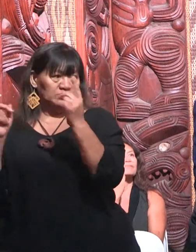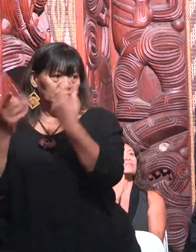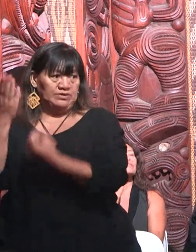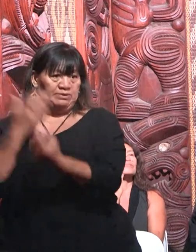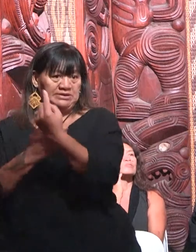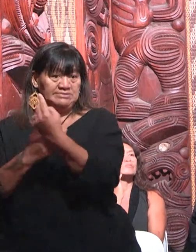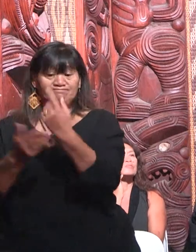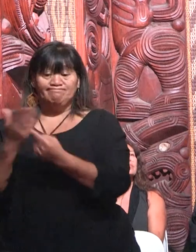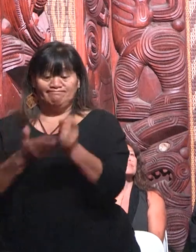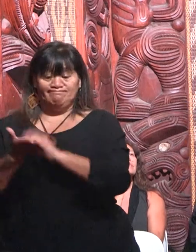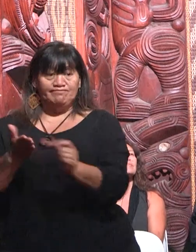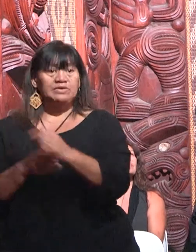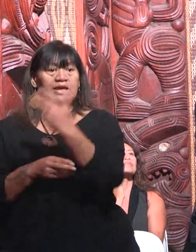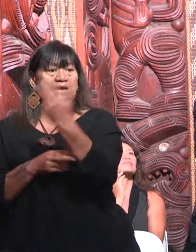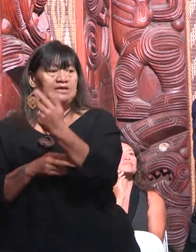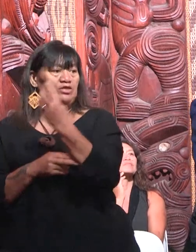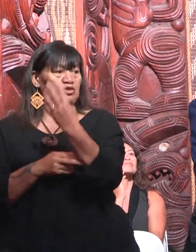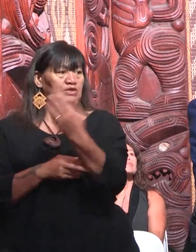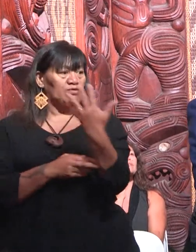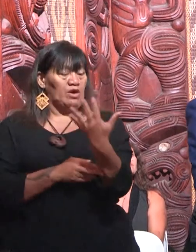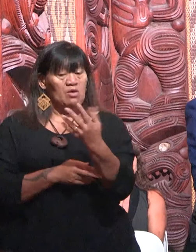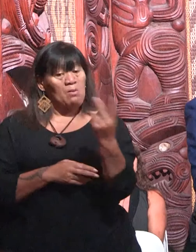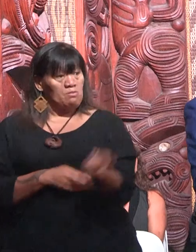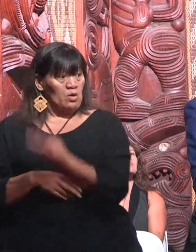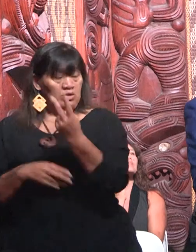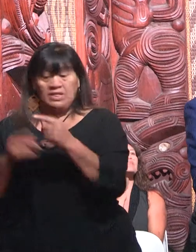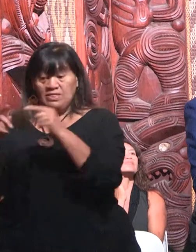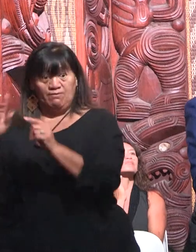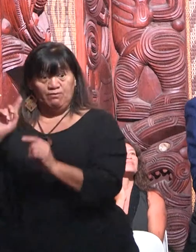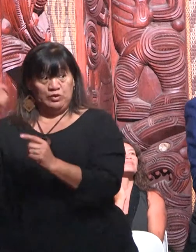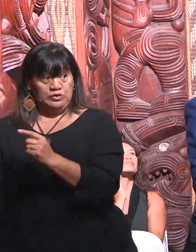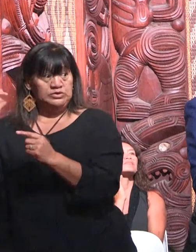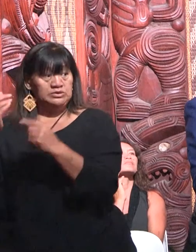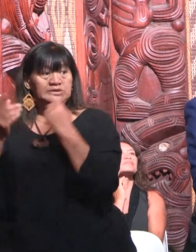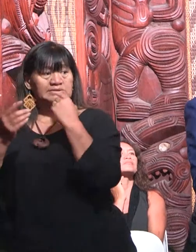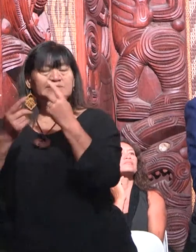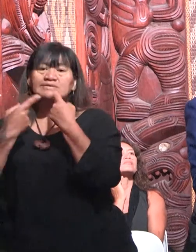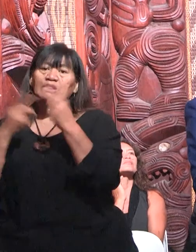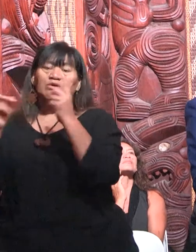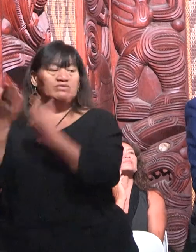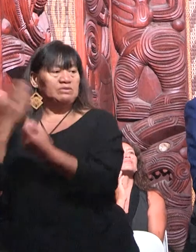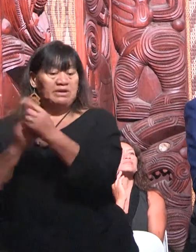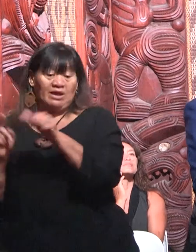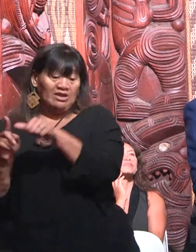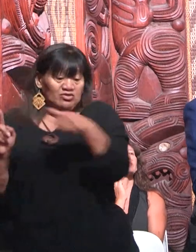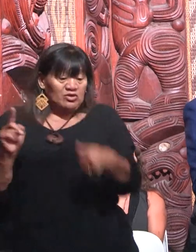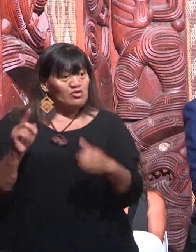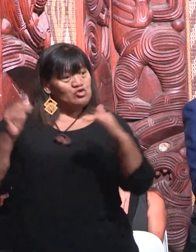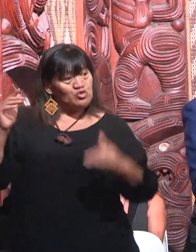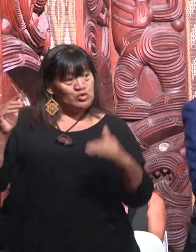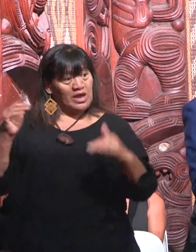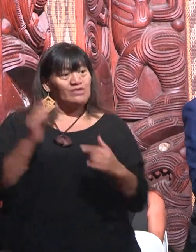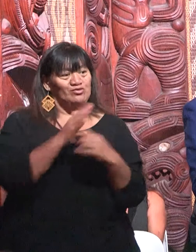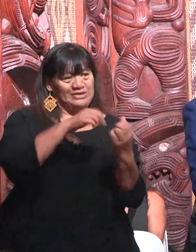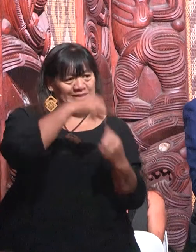Whakaputanga. They go hand in hand. He Whakaputanga is the senior. Te Tiriti o Waitangi is actually the junior, and